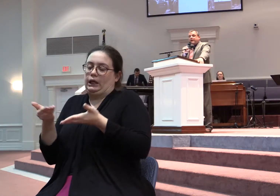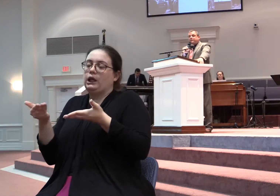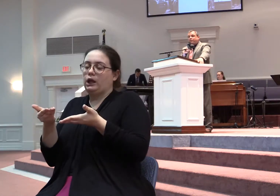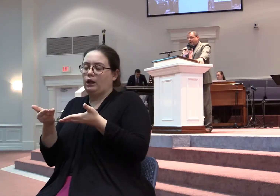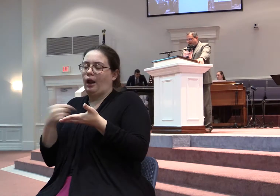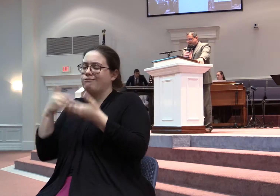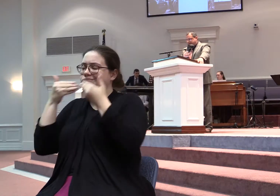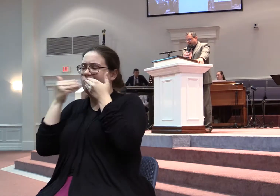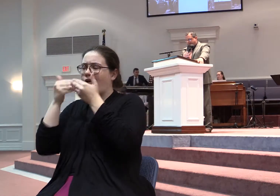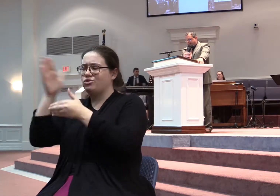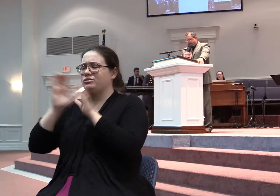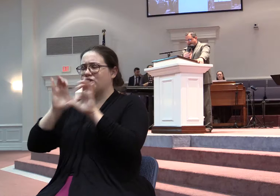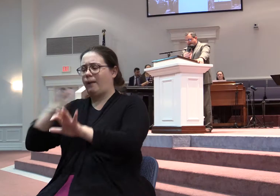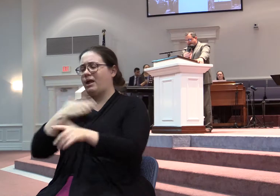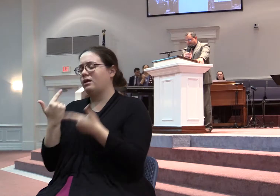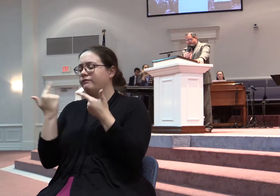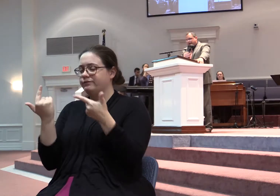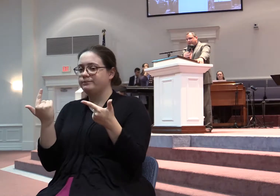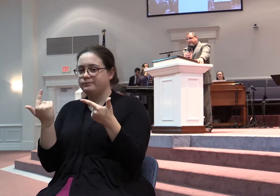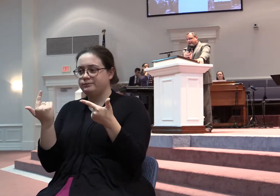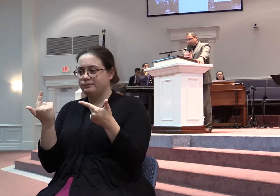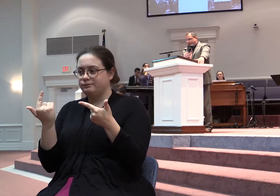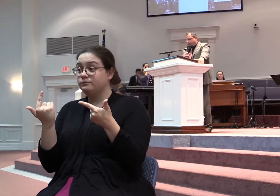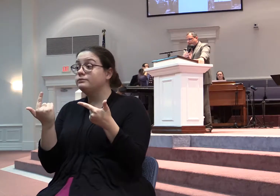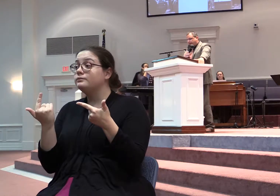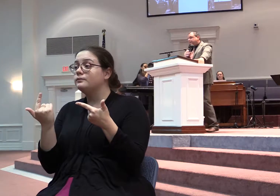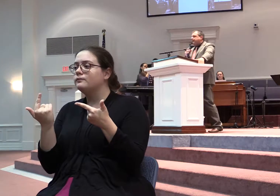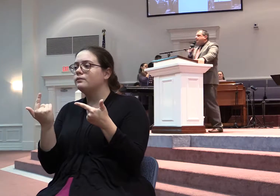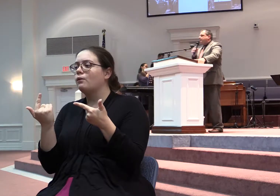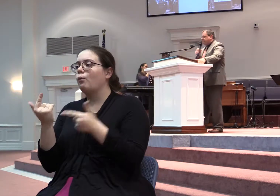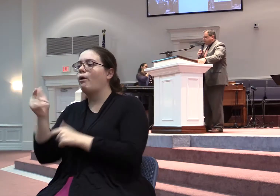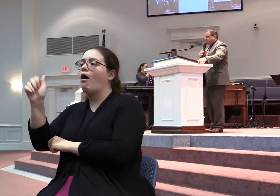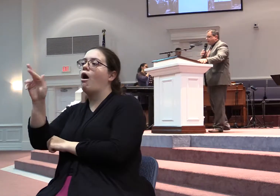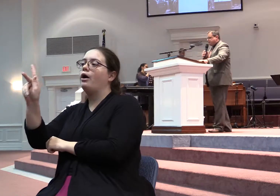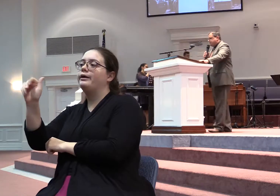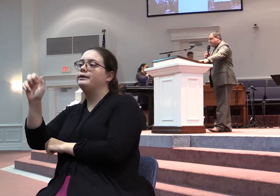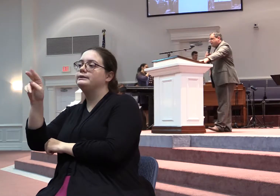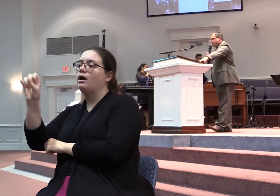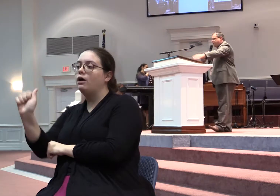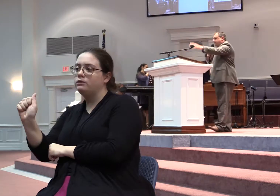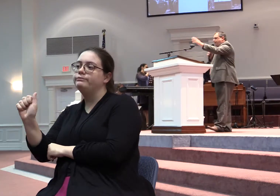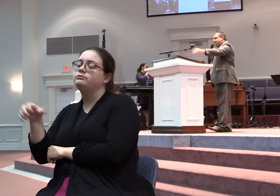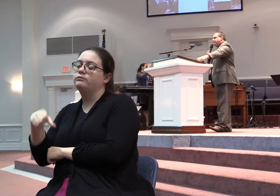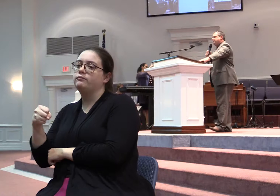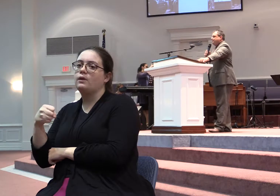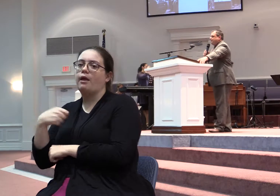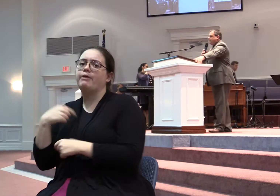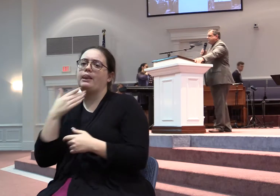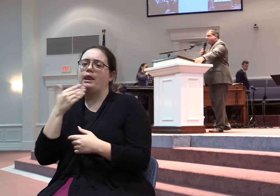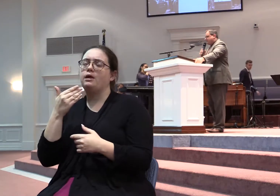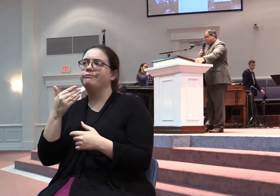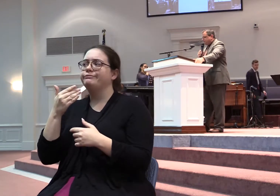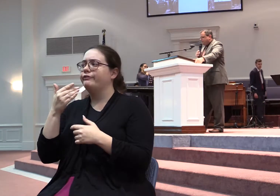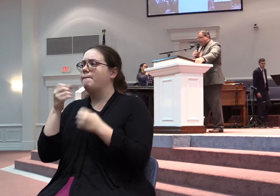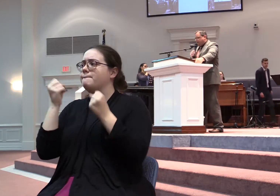I'm just thankful for what God has done. I want to thank Brother Arnold when we came, being so gracious. Brother Phil Holly, being